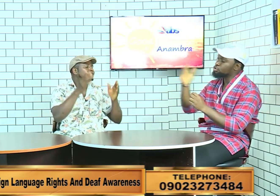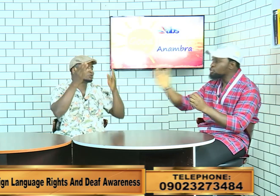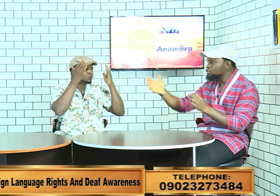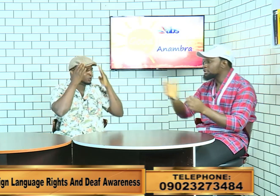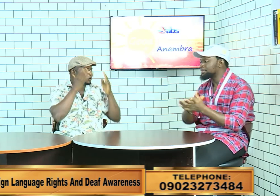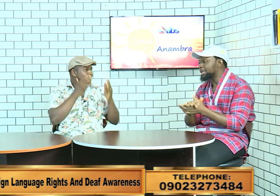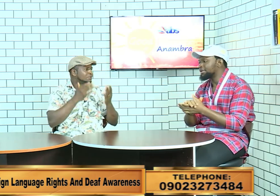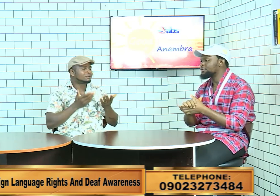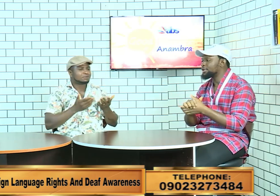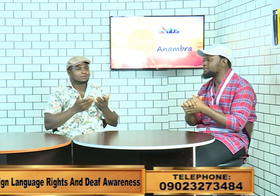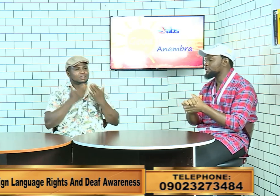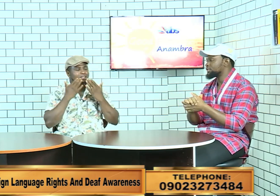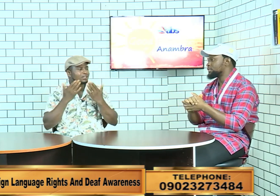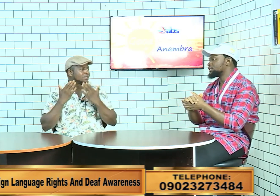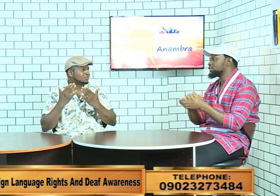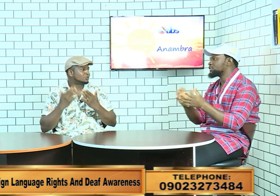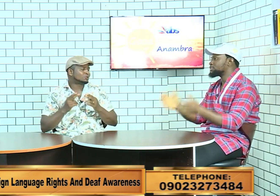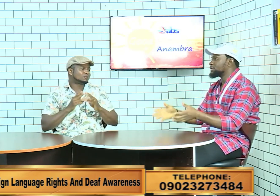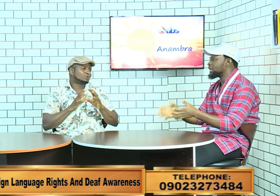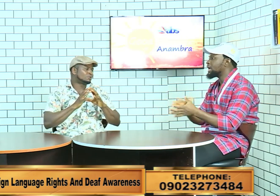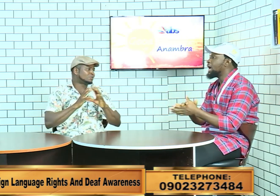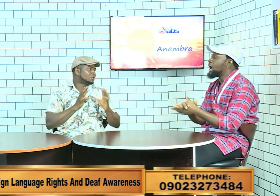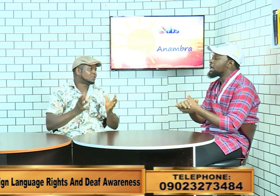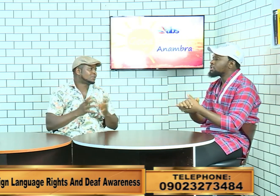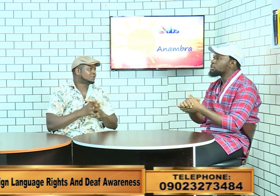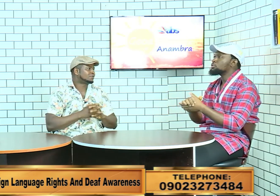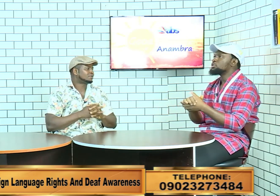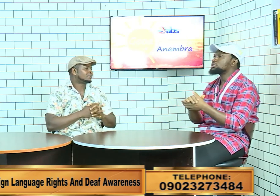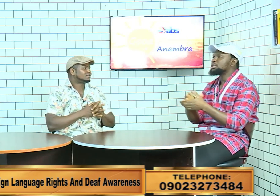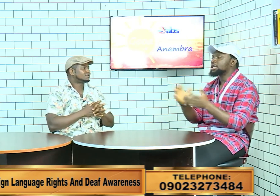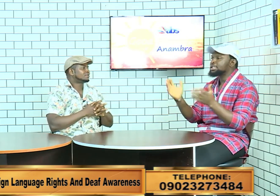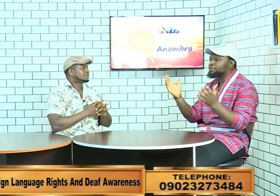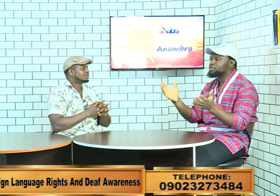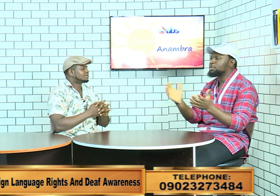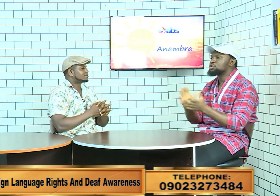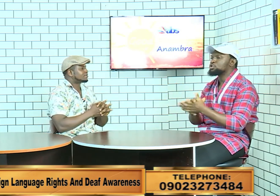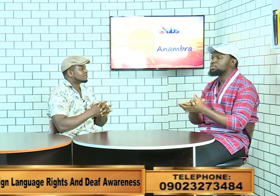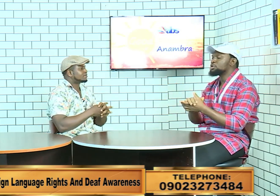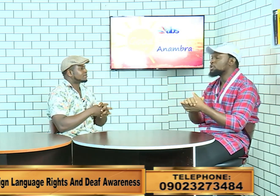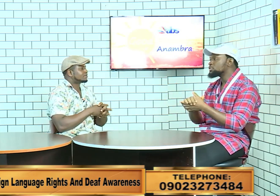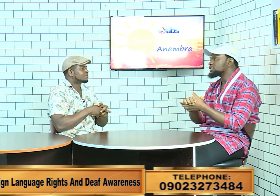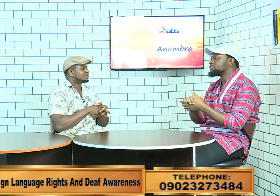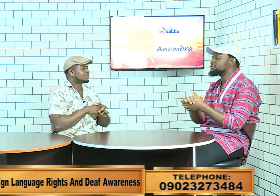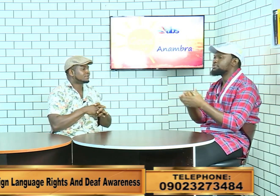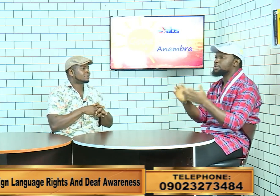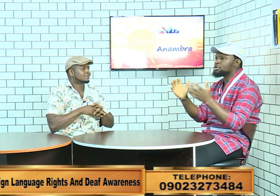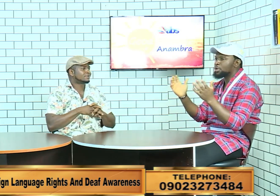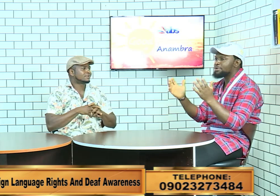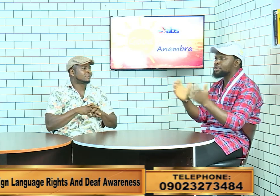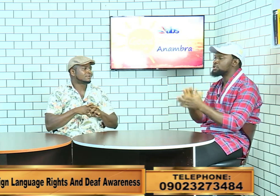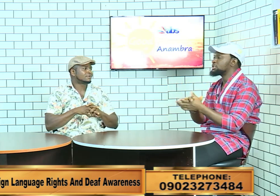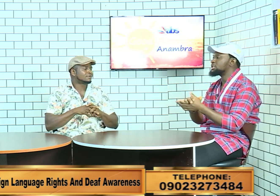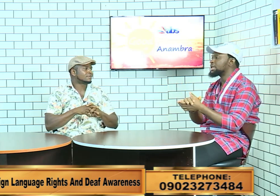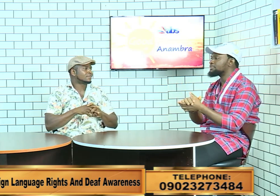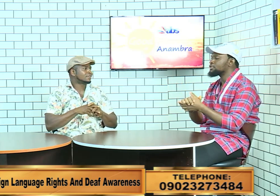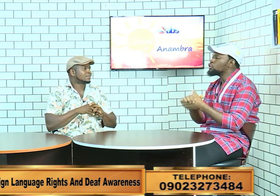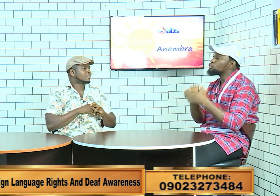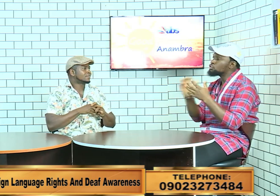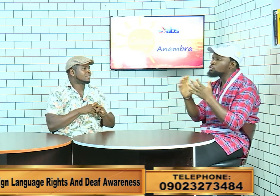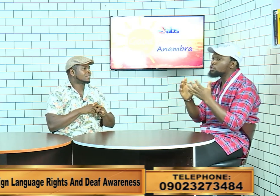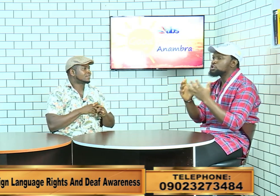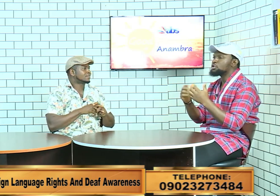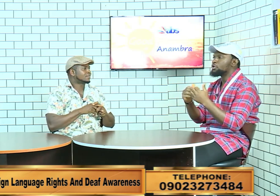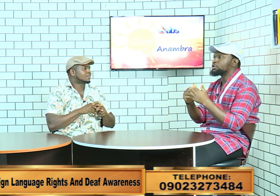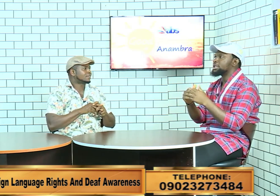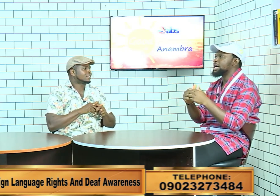to you, the madam, for giving us the opportunity to be here. And I want to say that everybody should be inclusive. Whenever you see the deaf, do